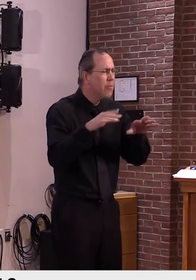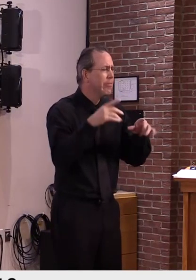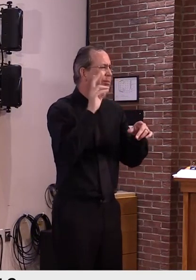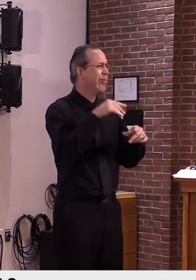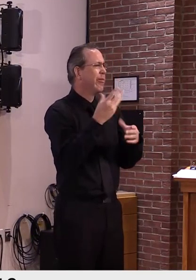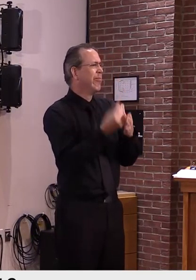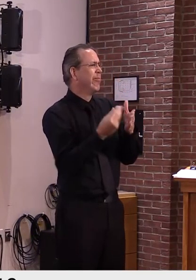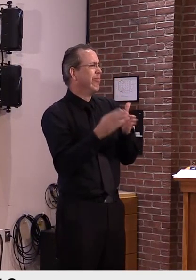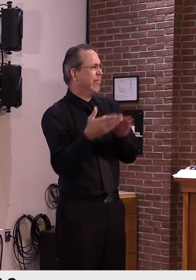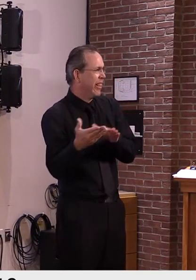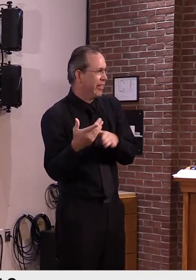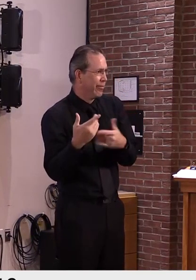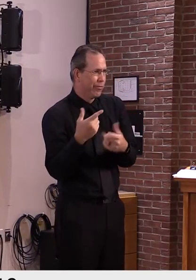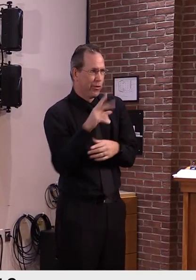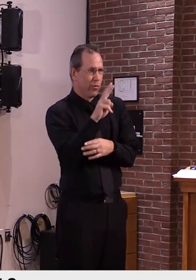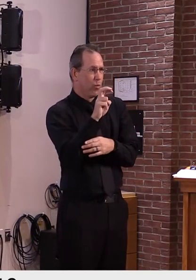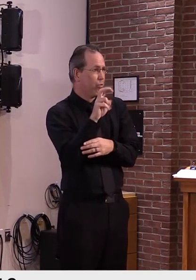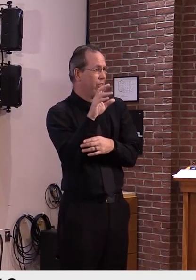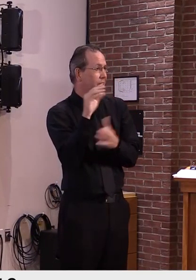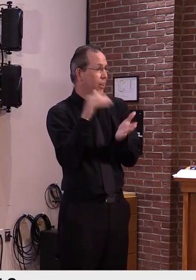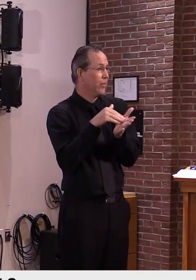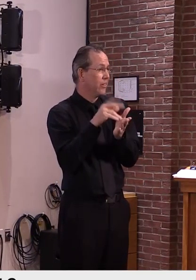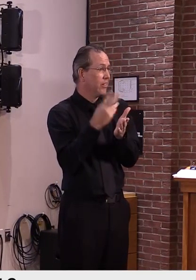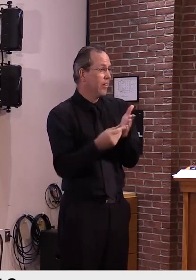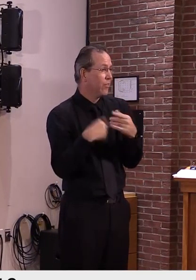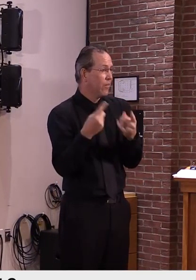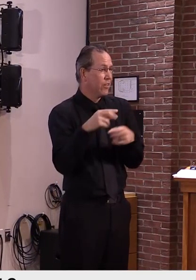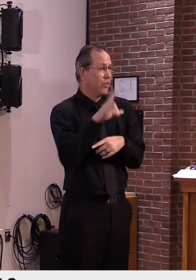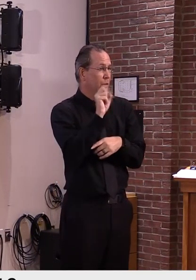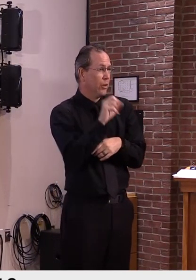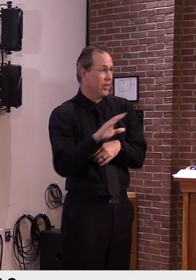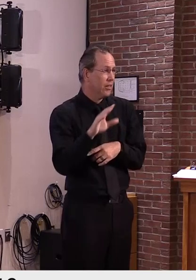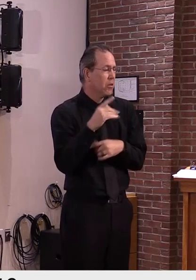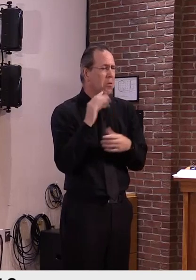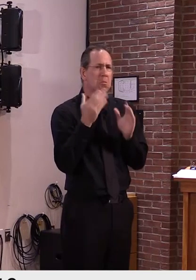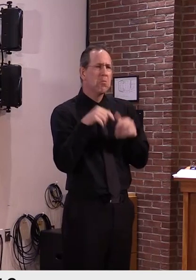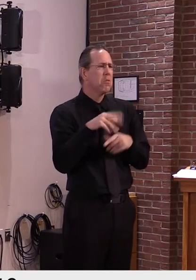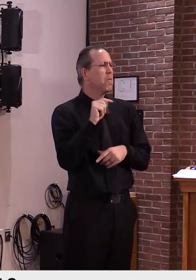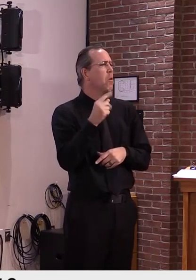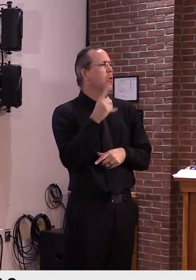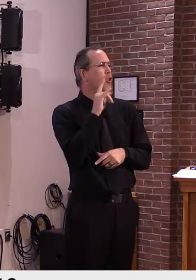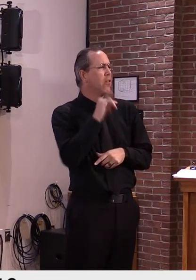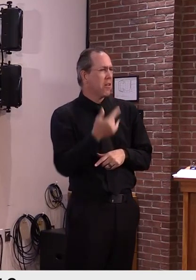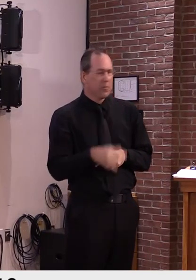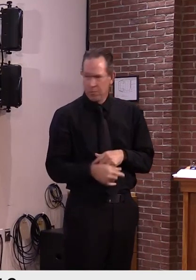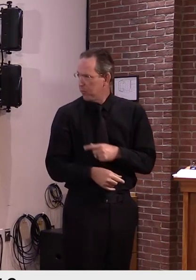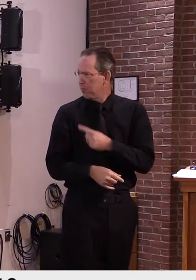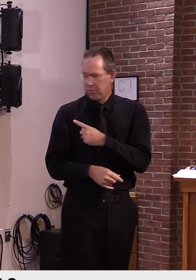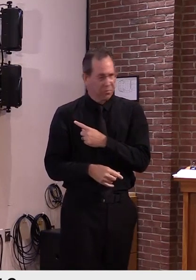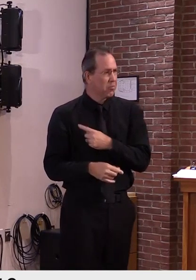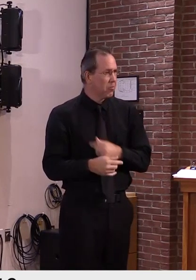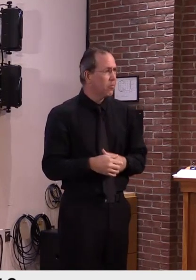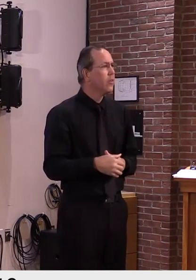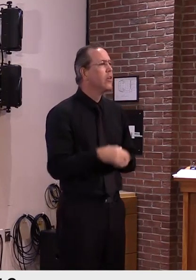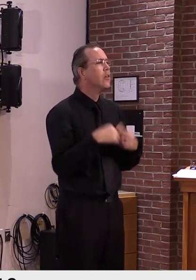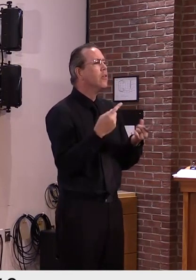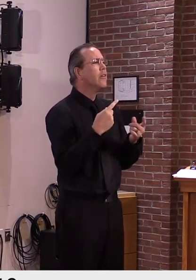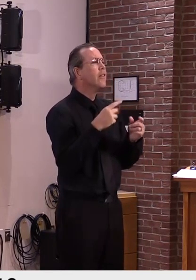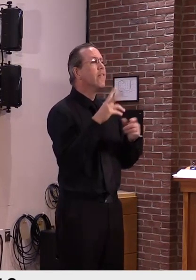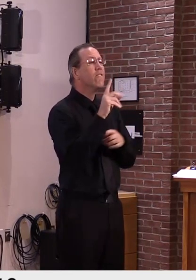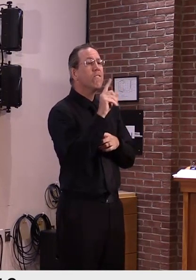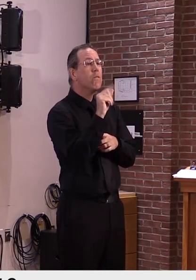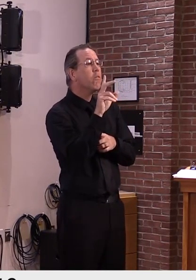deaths likely today at the end of the day, and then focus on Vermont data, our forecast, turning to